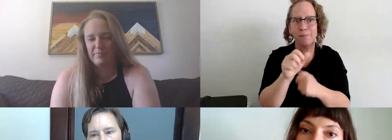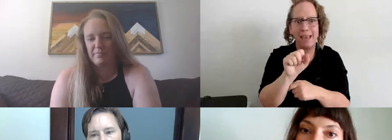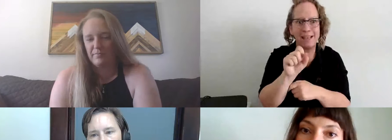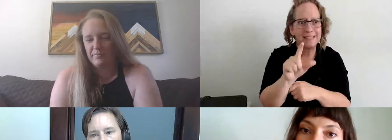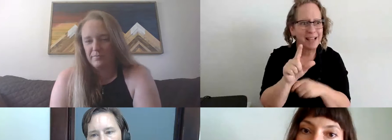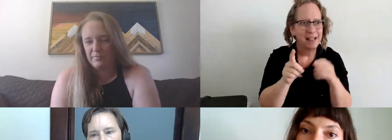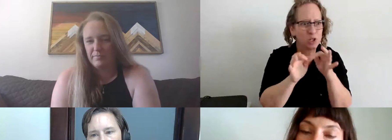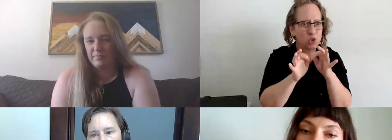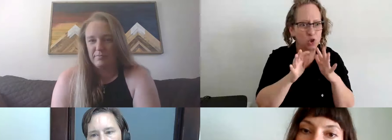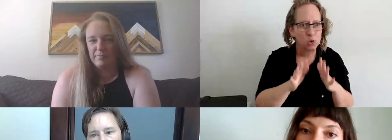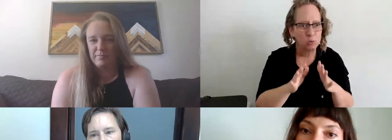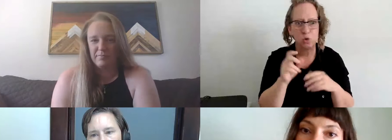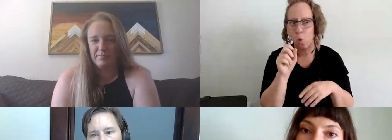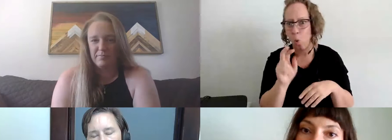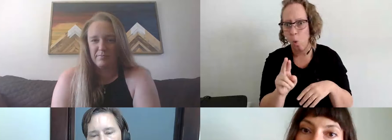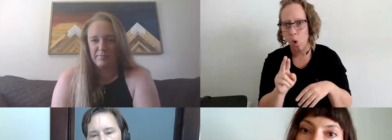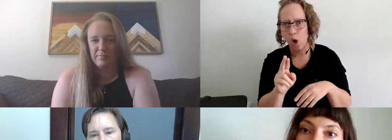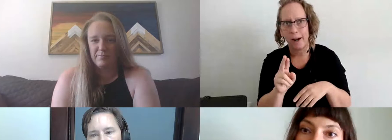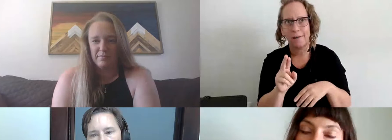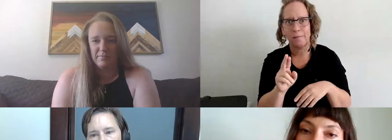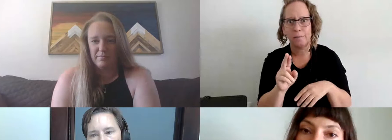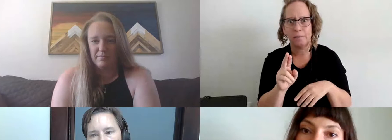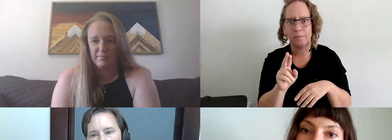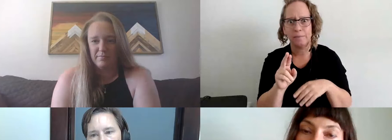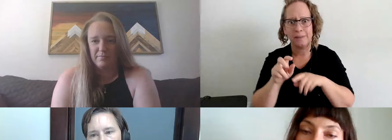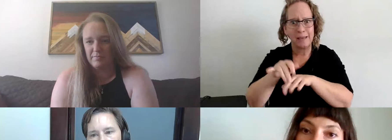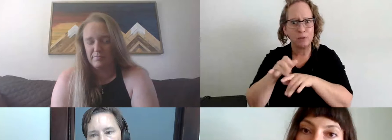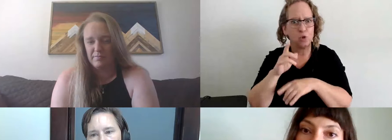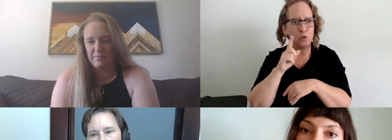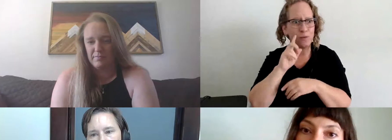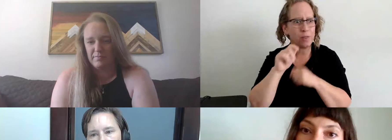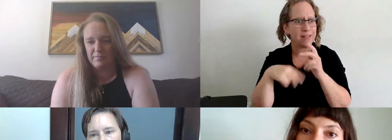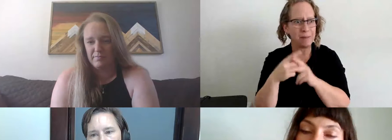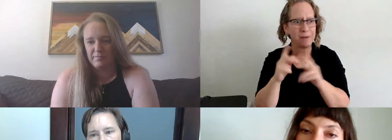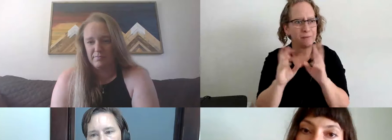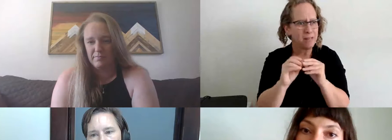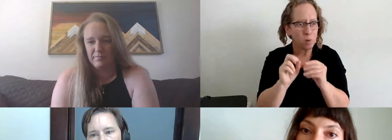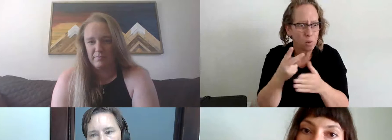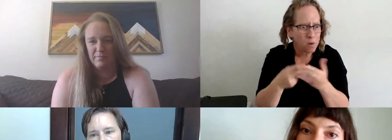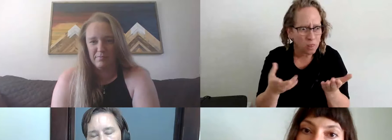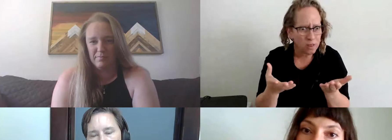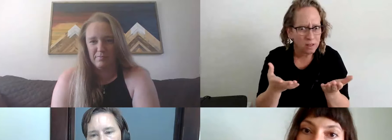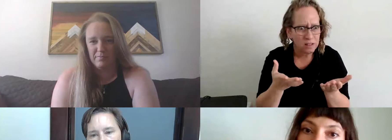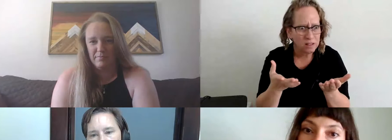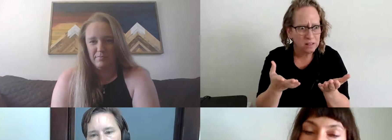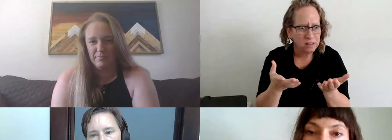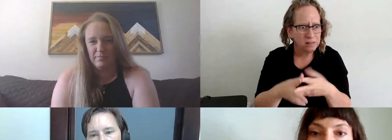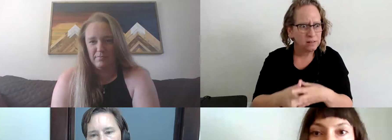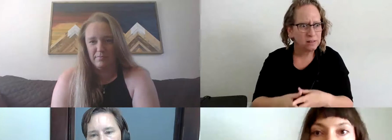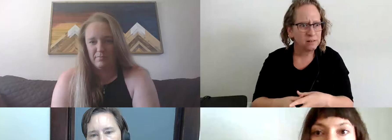ASL interpreters or captioners for these kinds of meetings, or both?